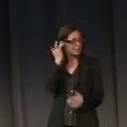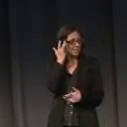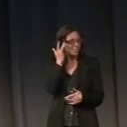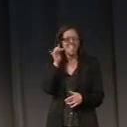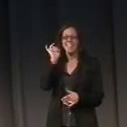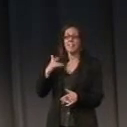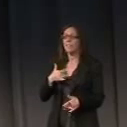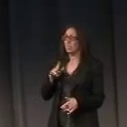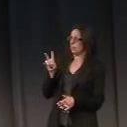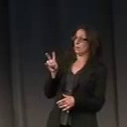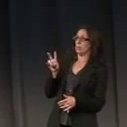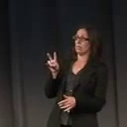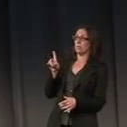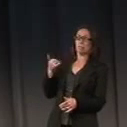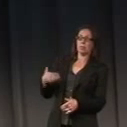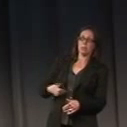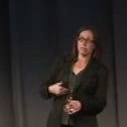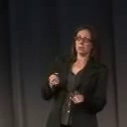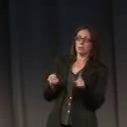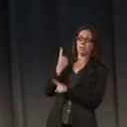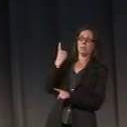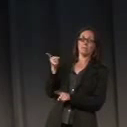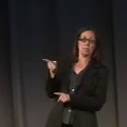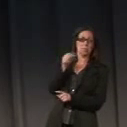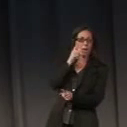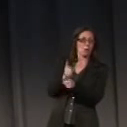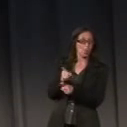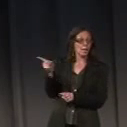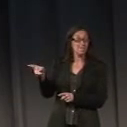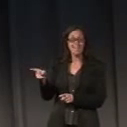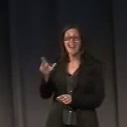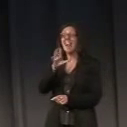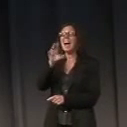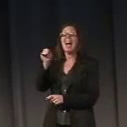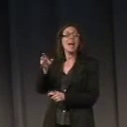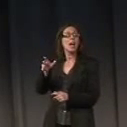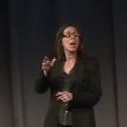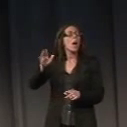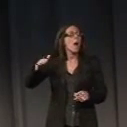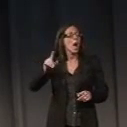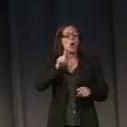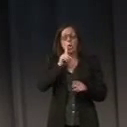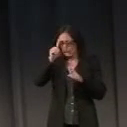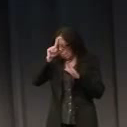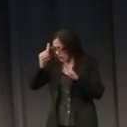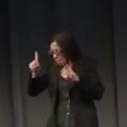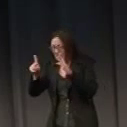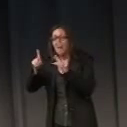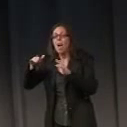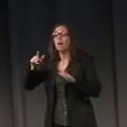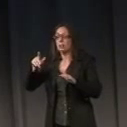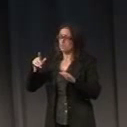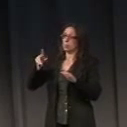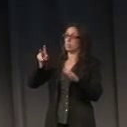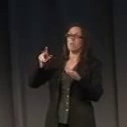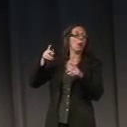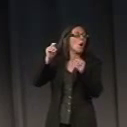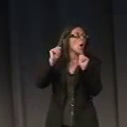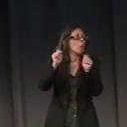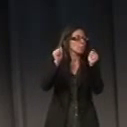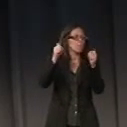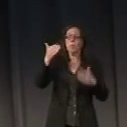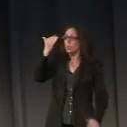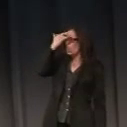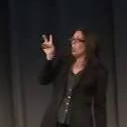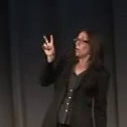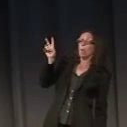you're like, something's not right about that picture. And it's almost pre-verbal. Like I couldn't figure out where this